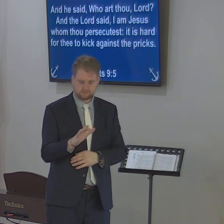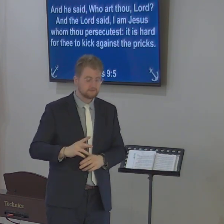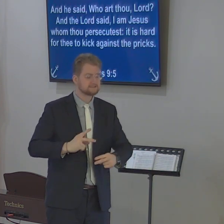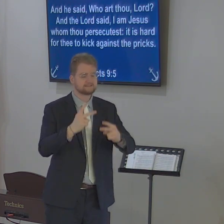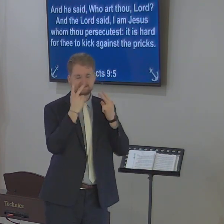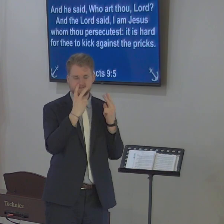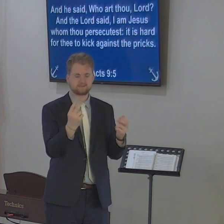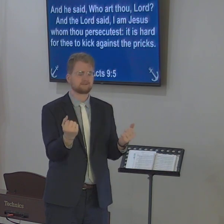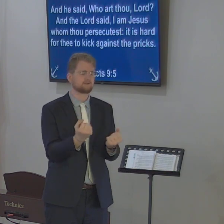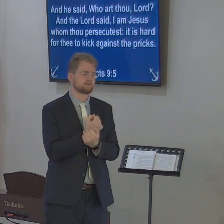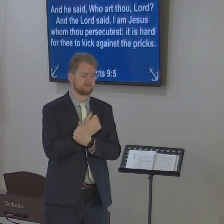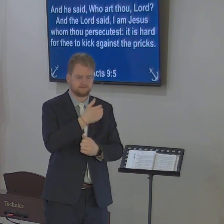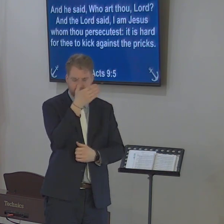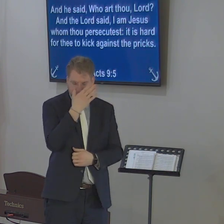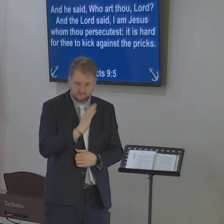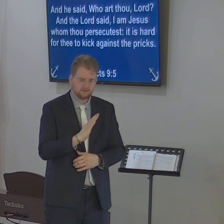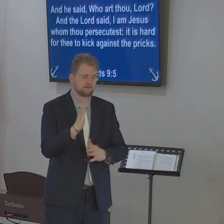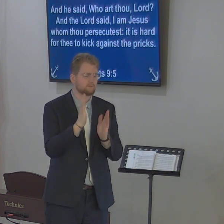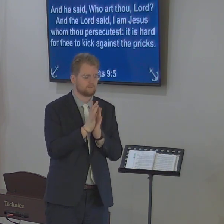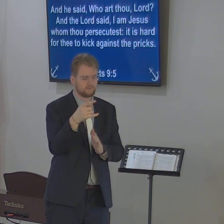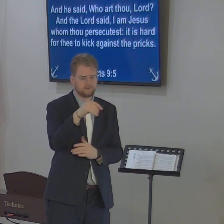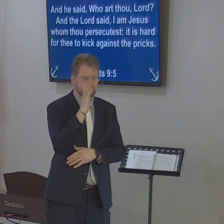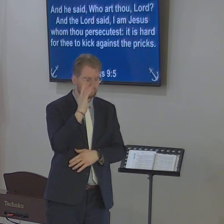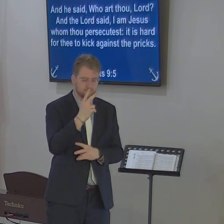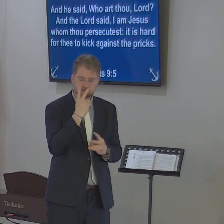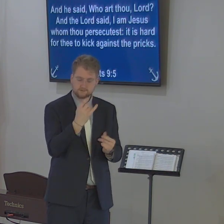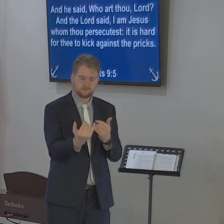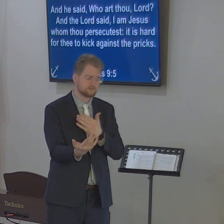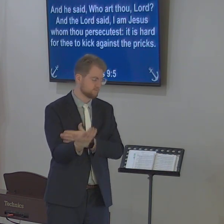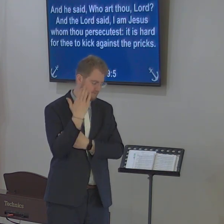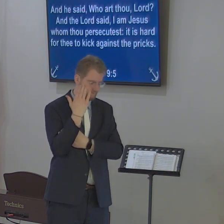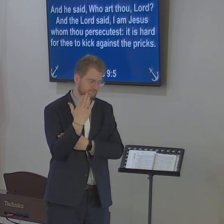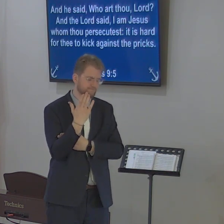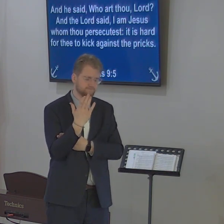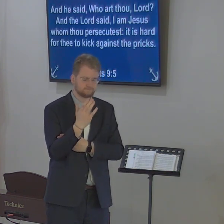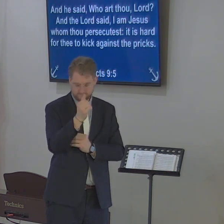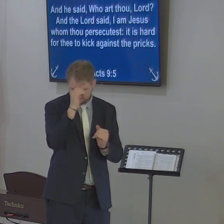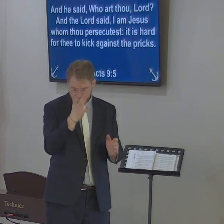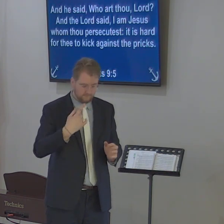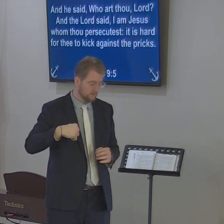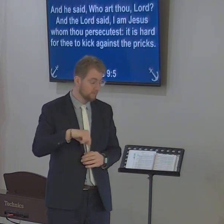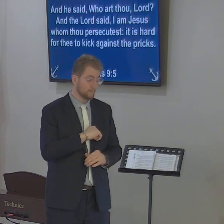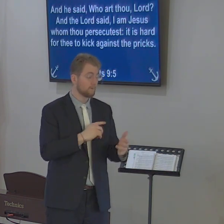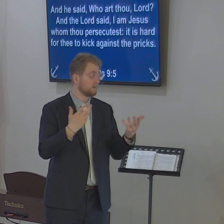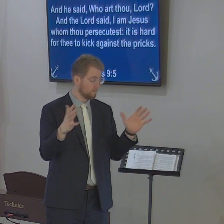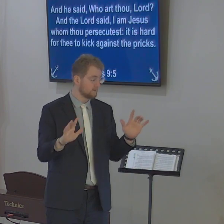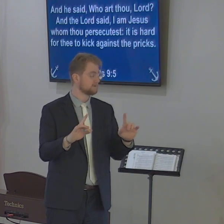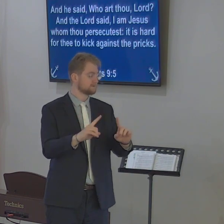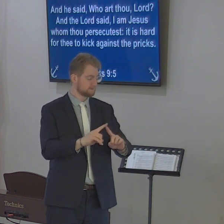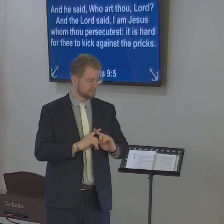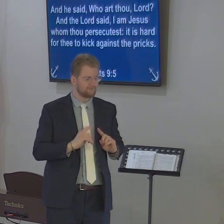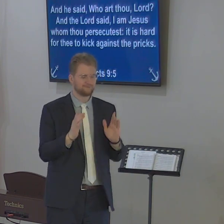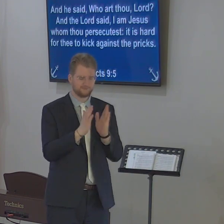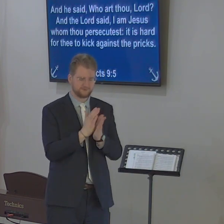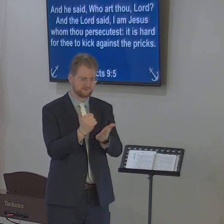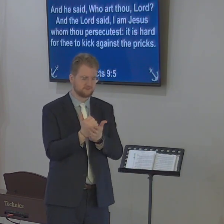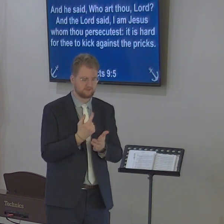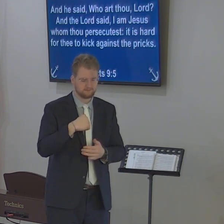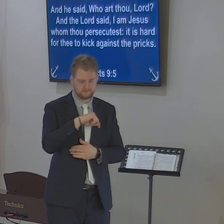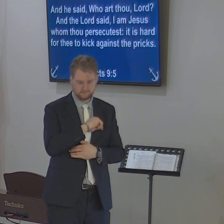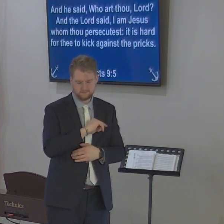love of God, Lord, may they see it this morning. Father, those of us that are saved, please help us. Help us, dear